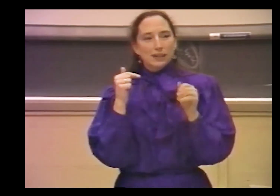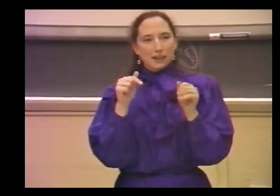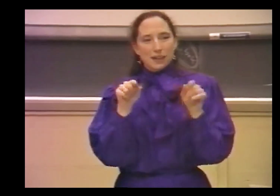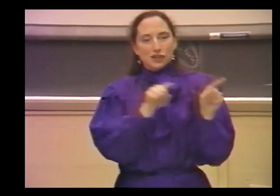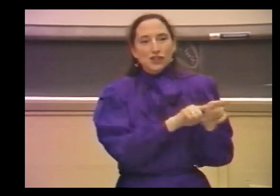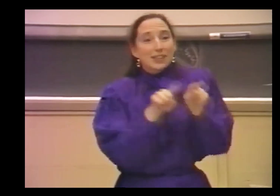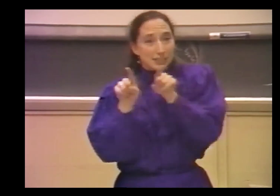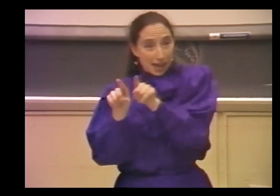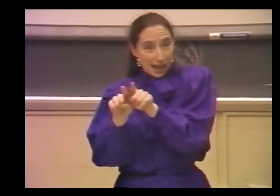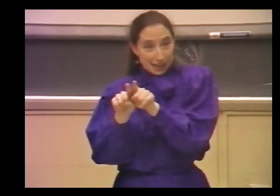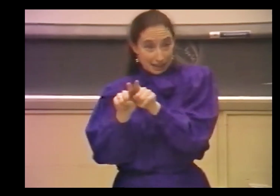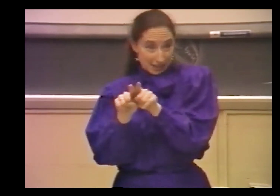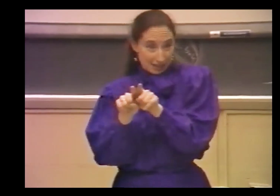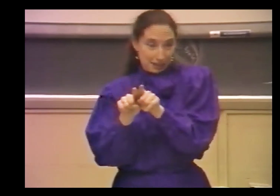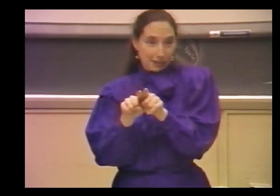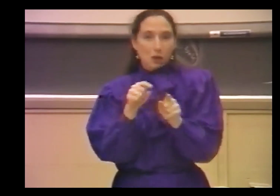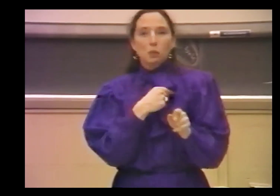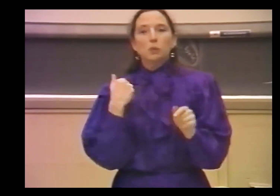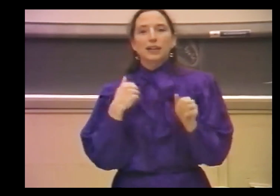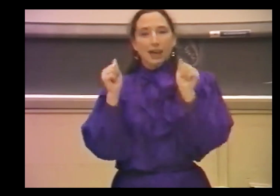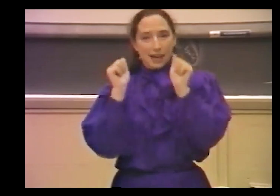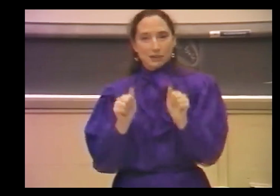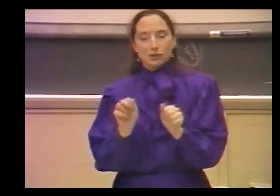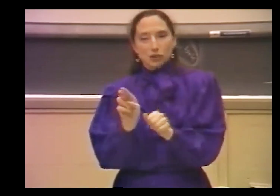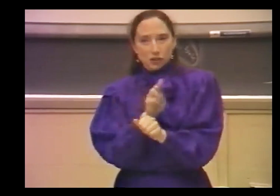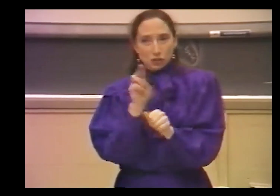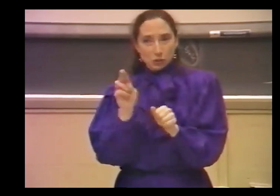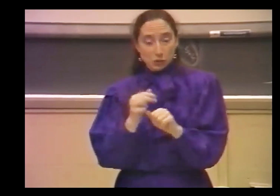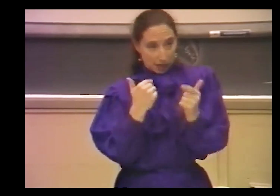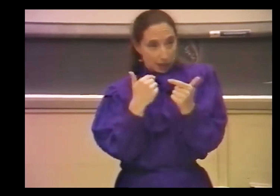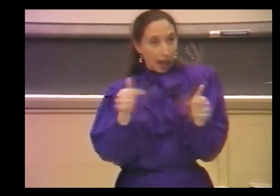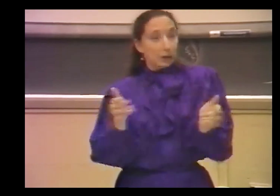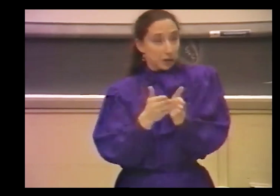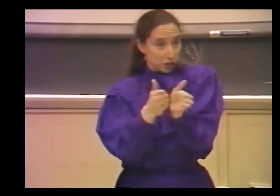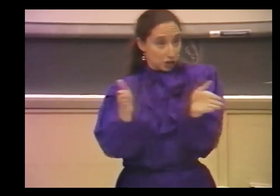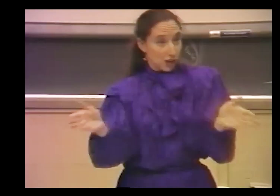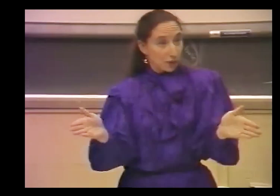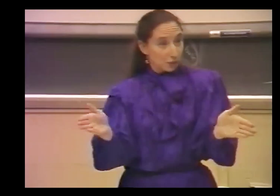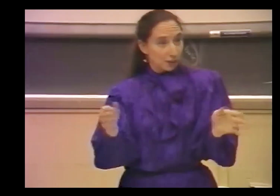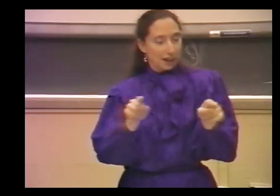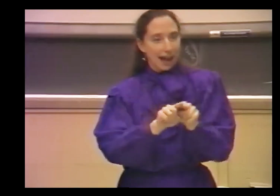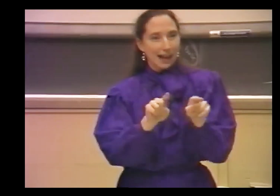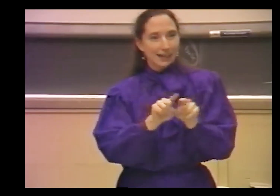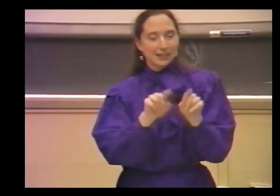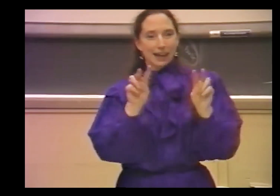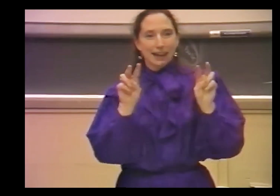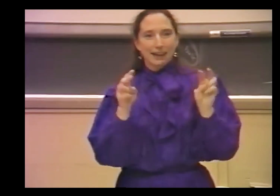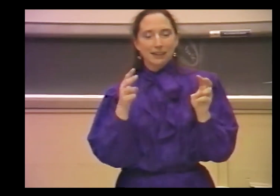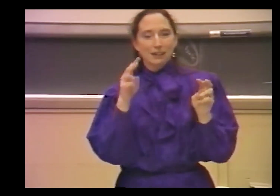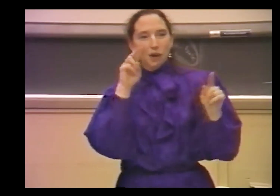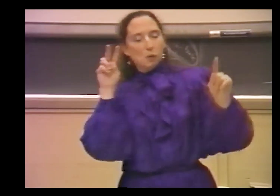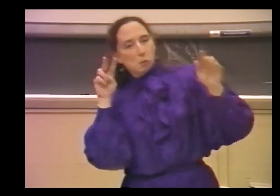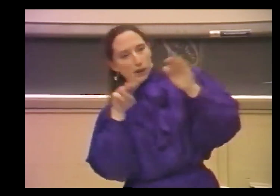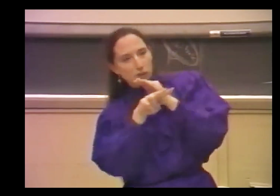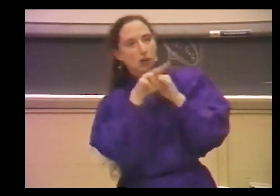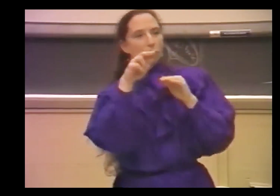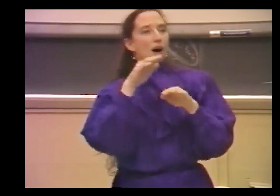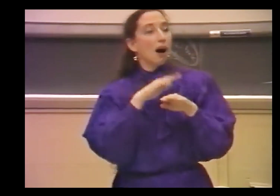we, just as we can use language in general as a window on